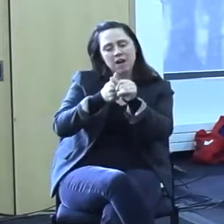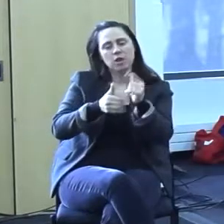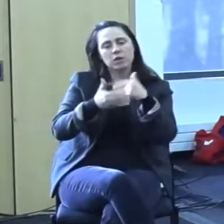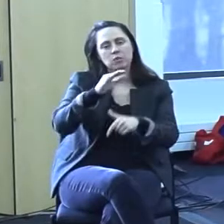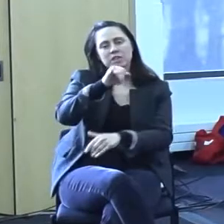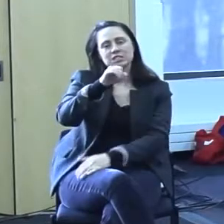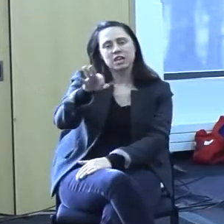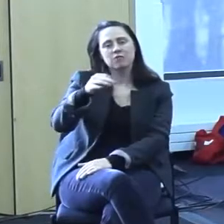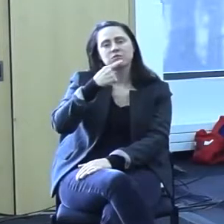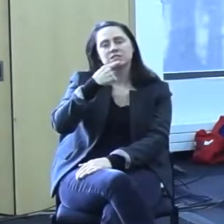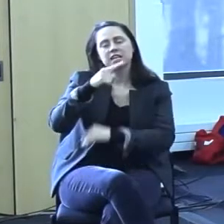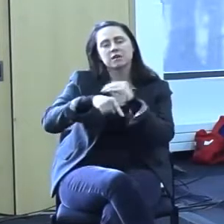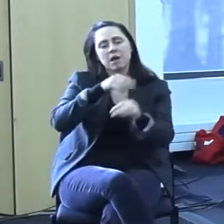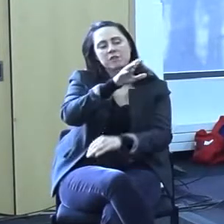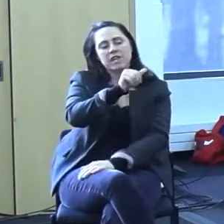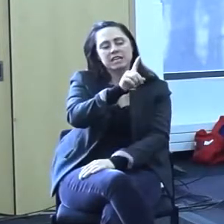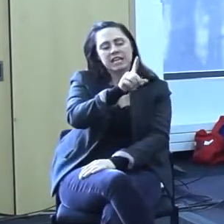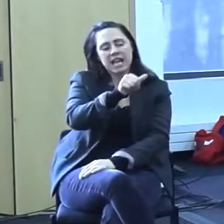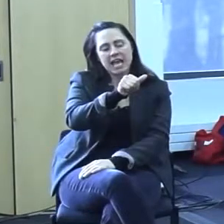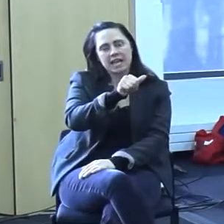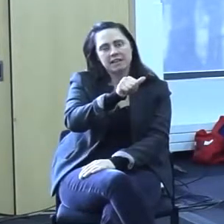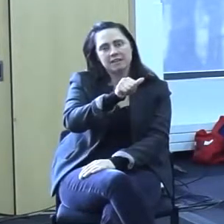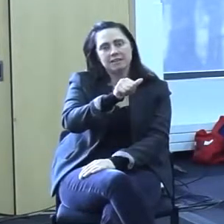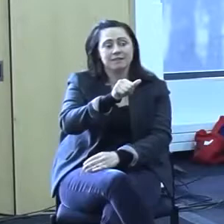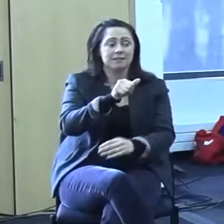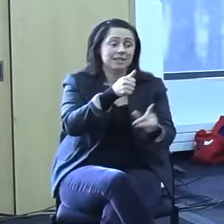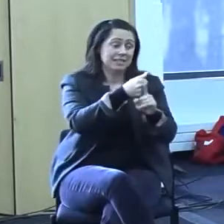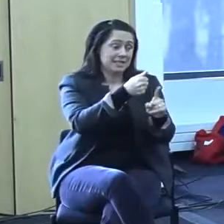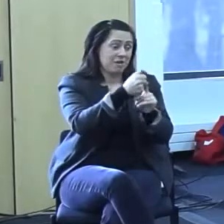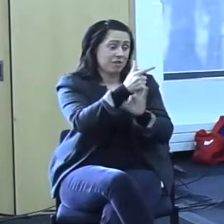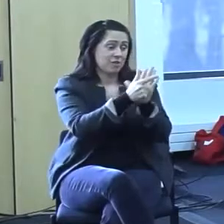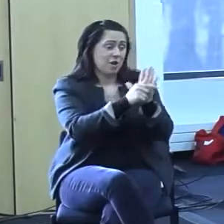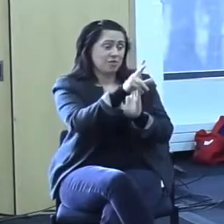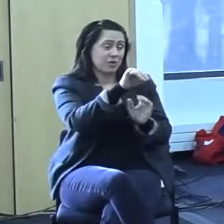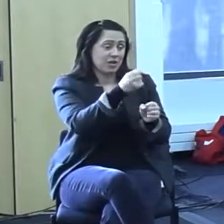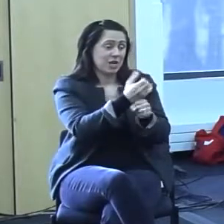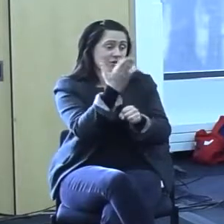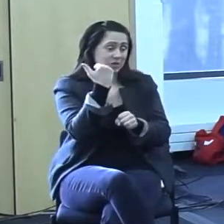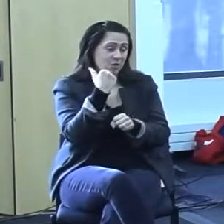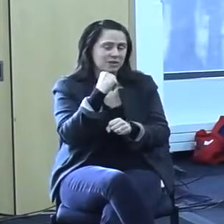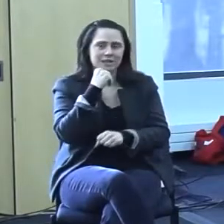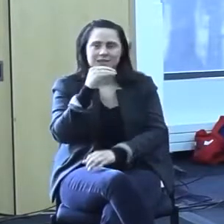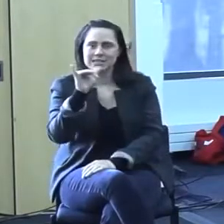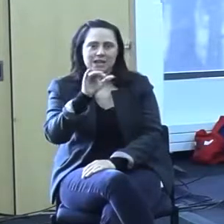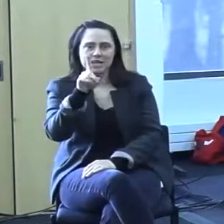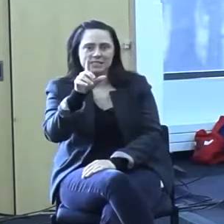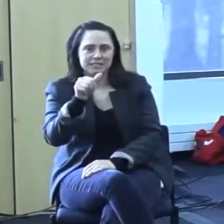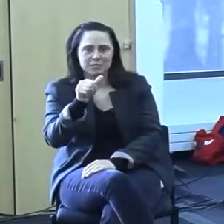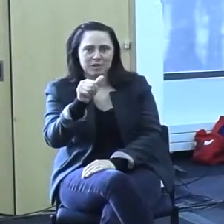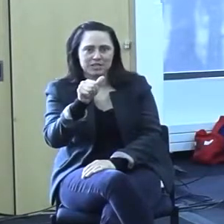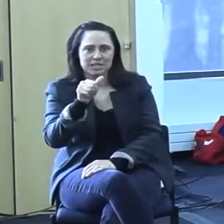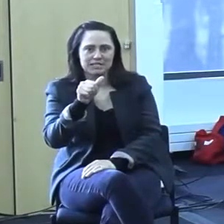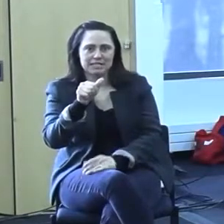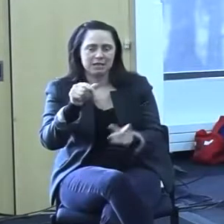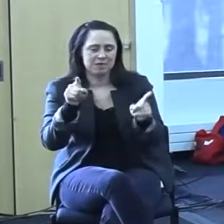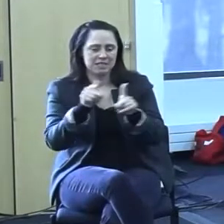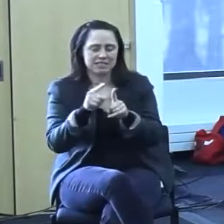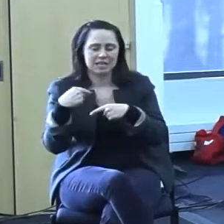saying about the ADA being 30 years old. It's not like disabilities have been the same since